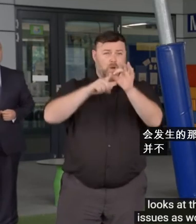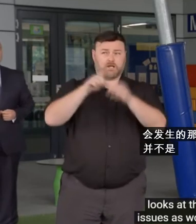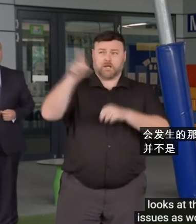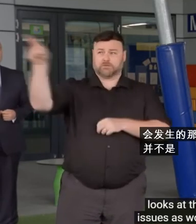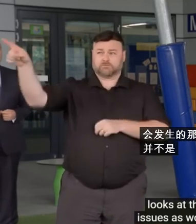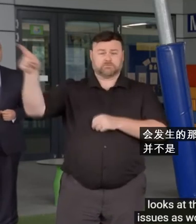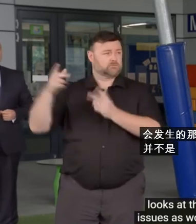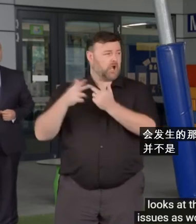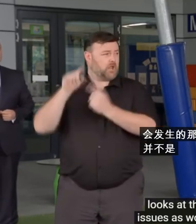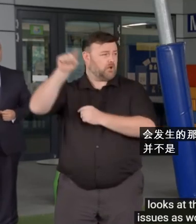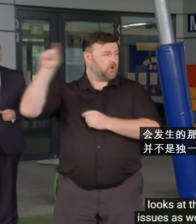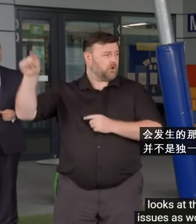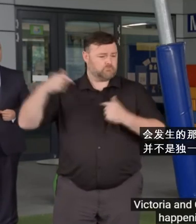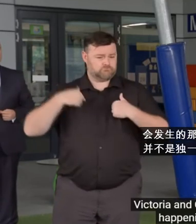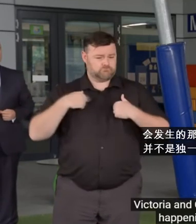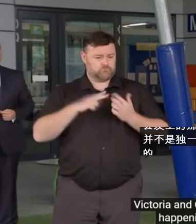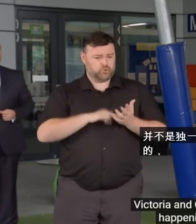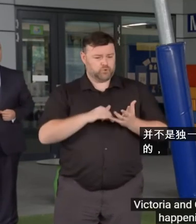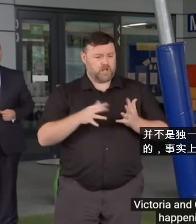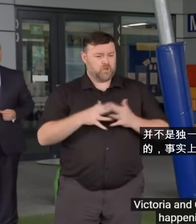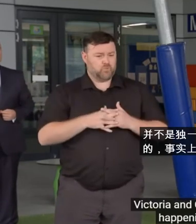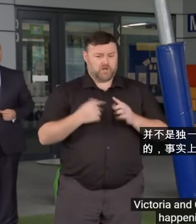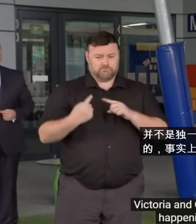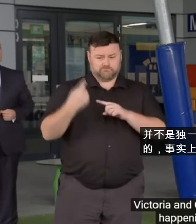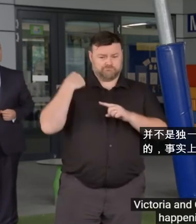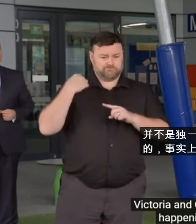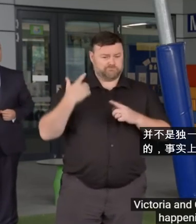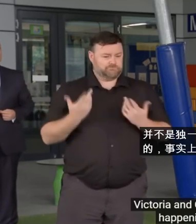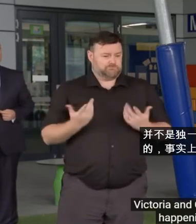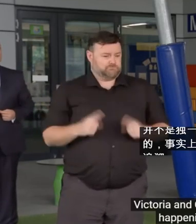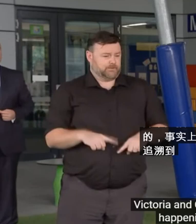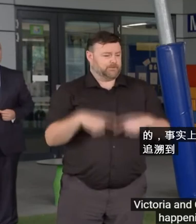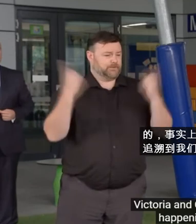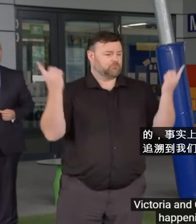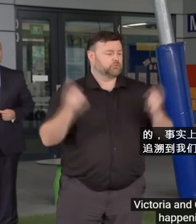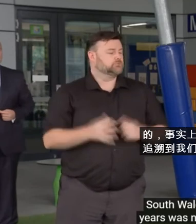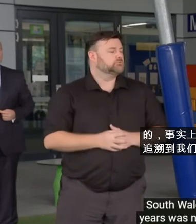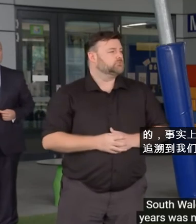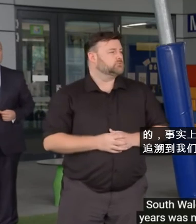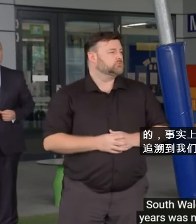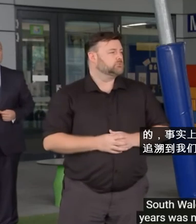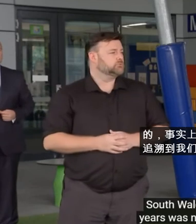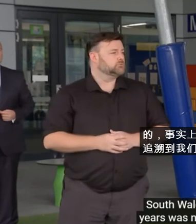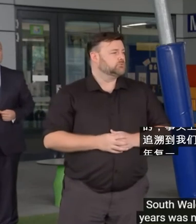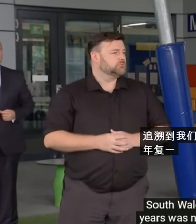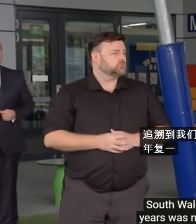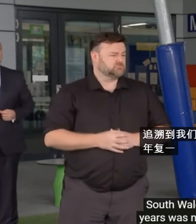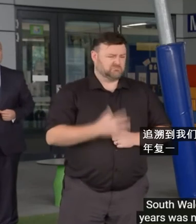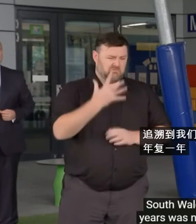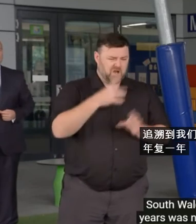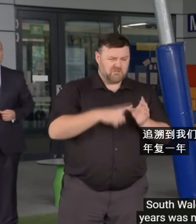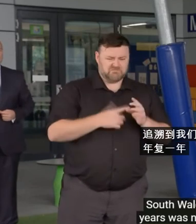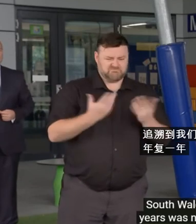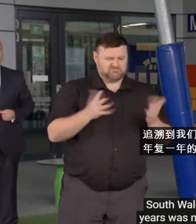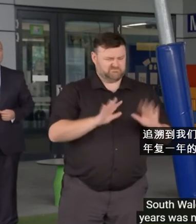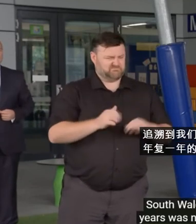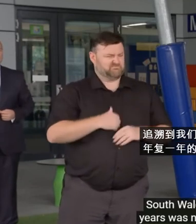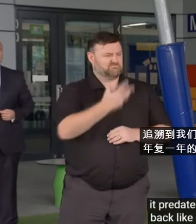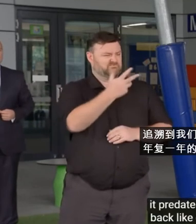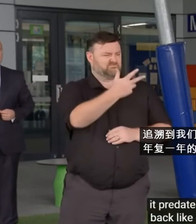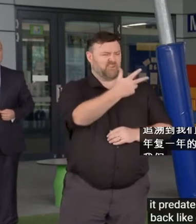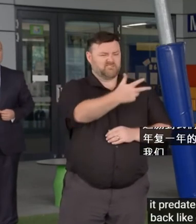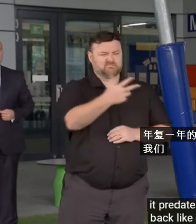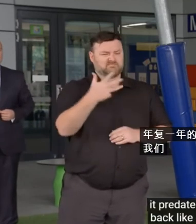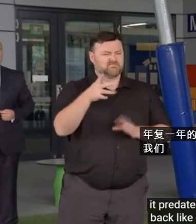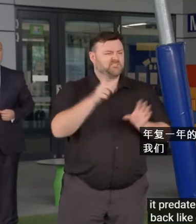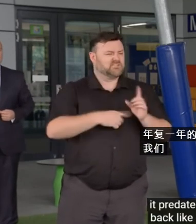the last 5 years was not unique. In fact, it predates 5 years. It goes back like 8 or 9 years, when we set out in all the budget